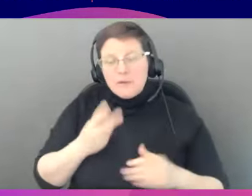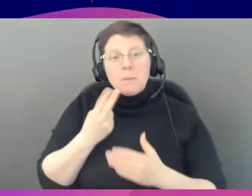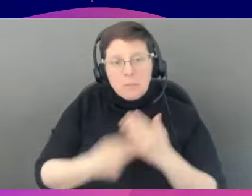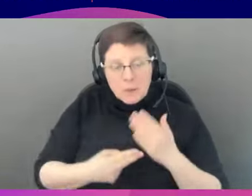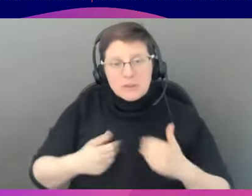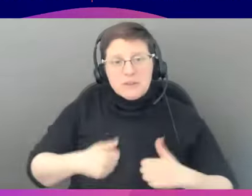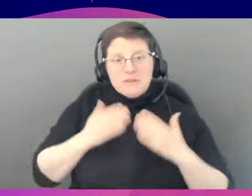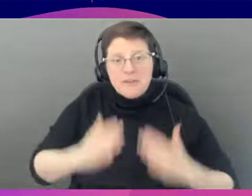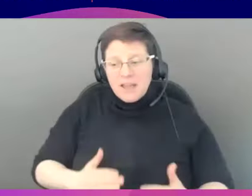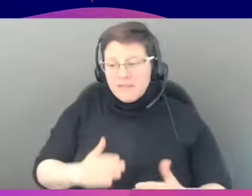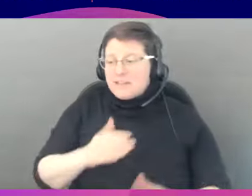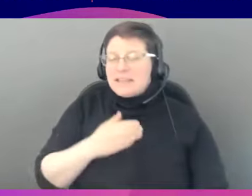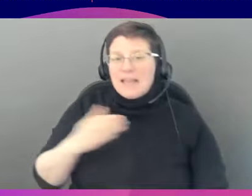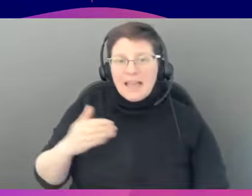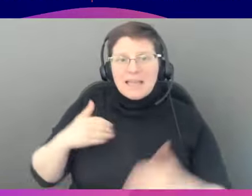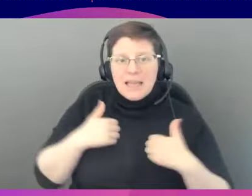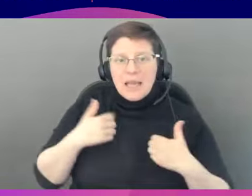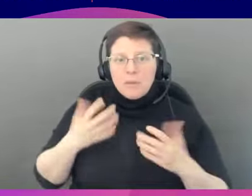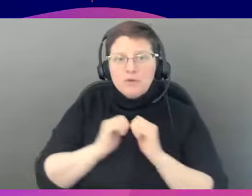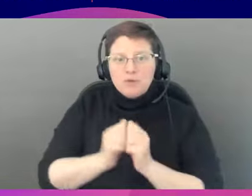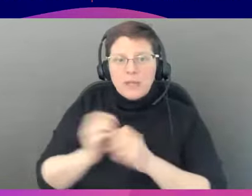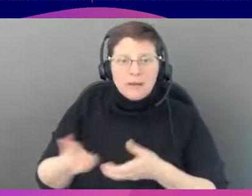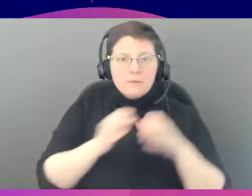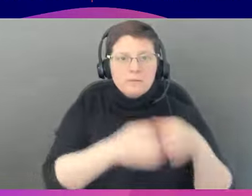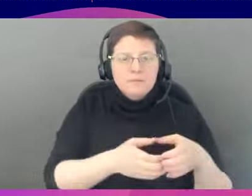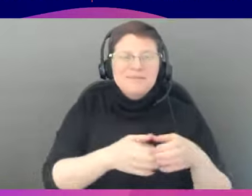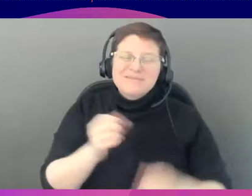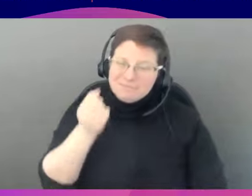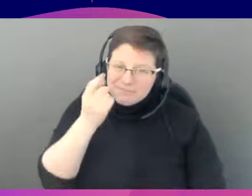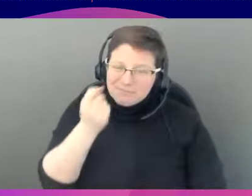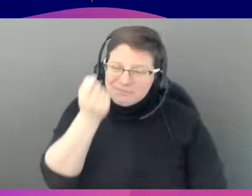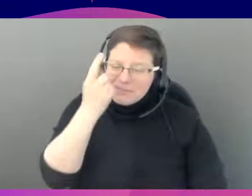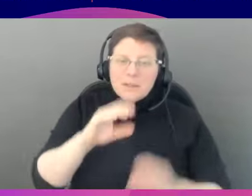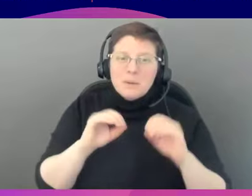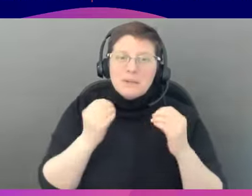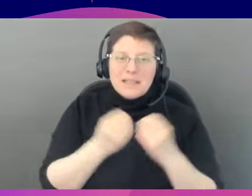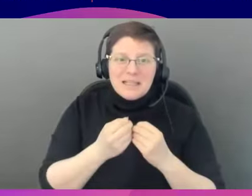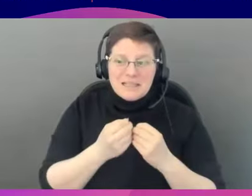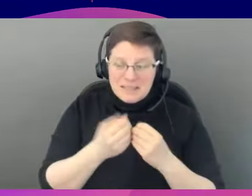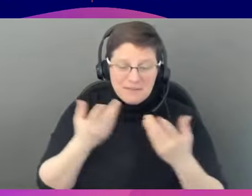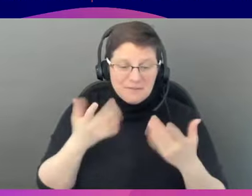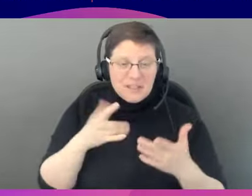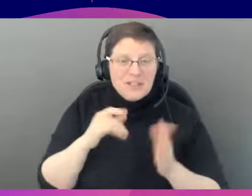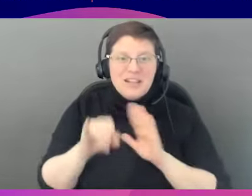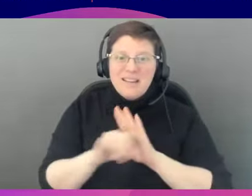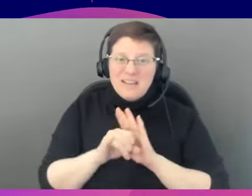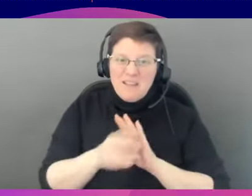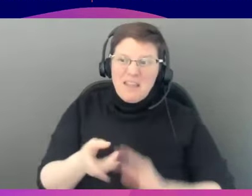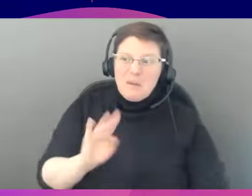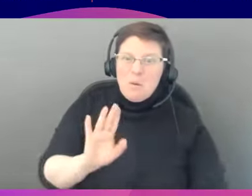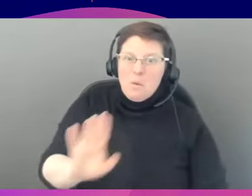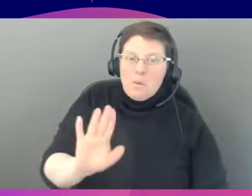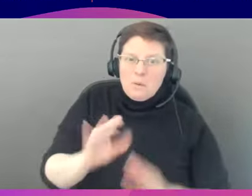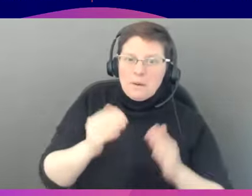with their whole family. But we are also mindful that organizations have noted their own barriers to implementing this.